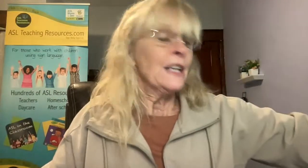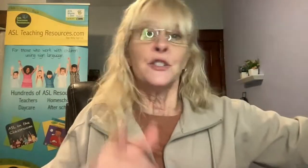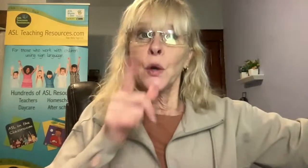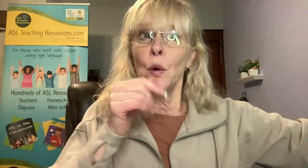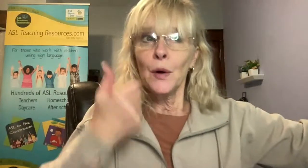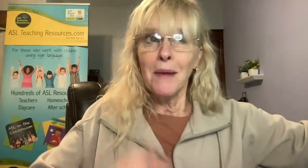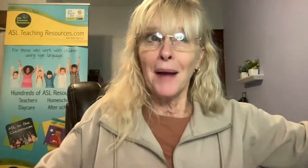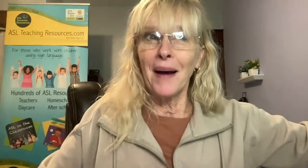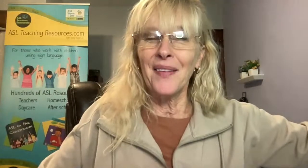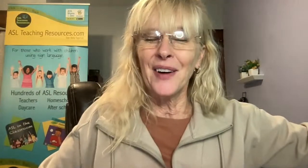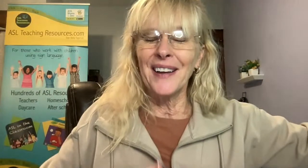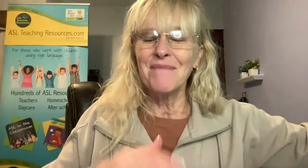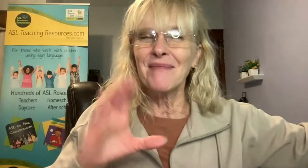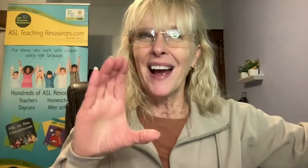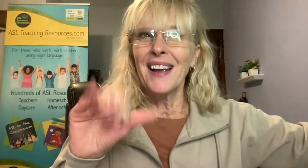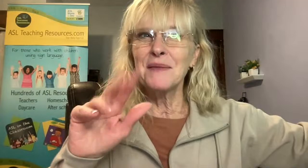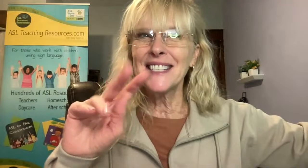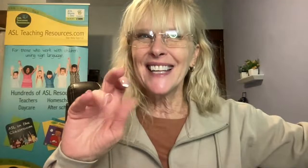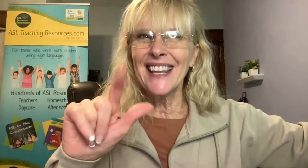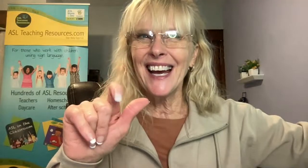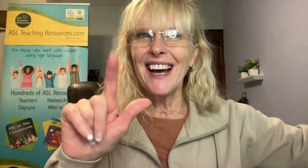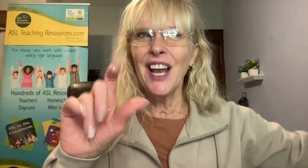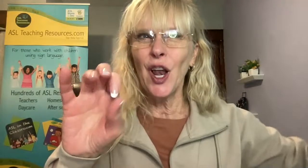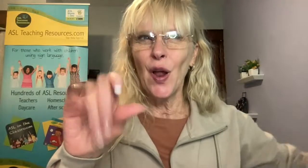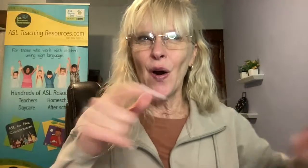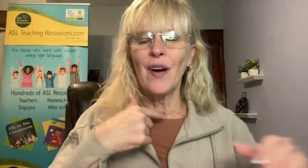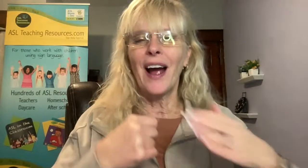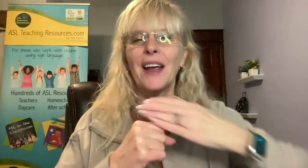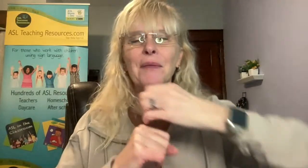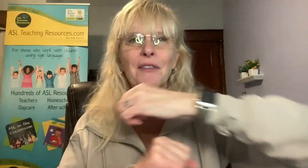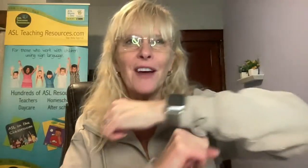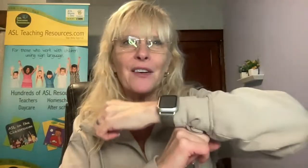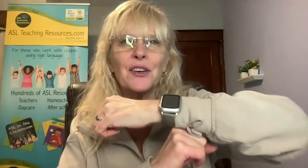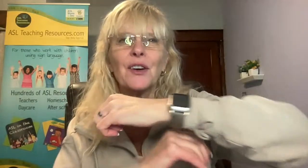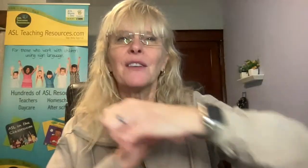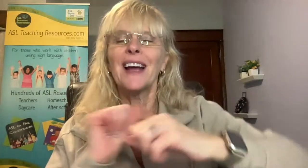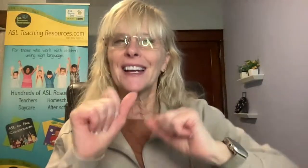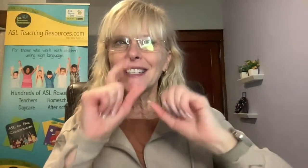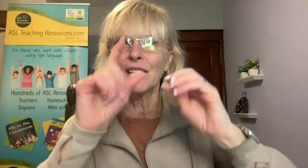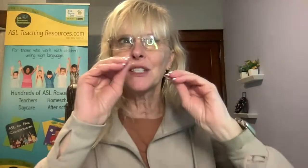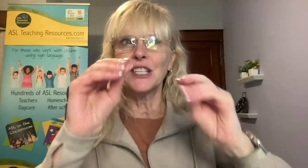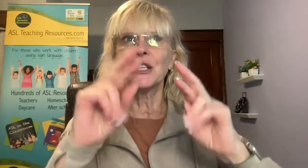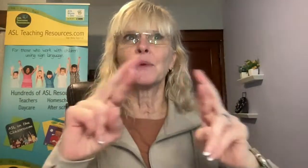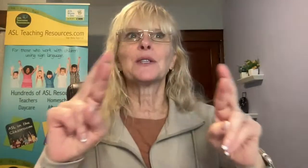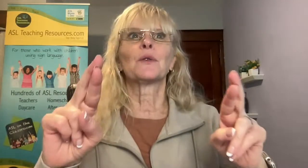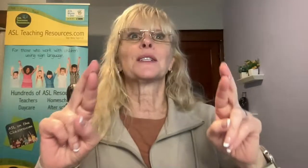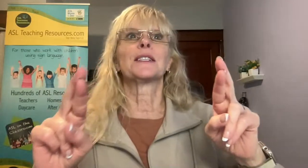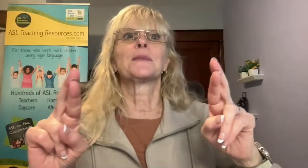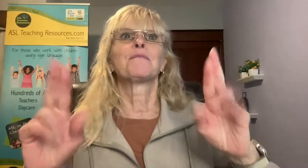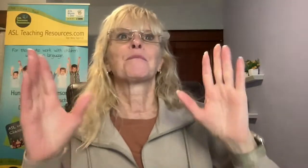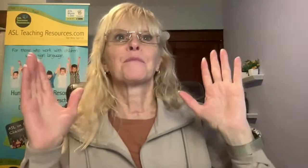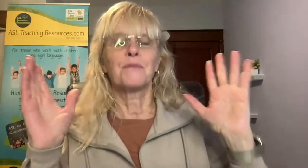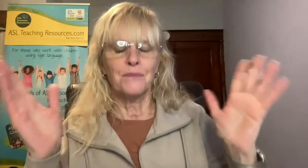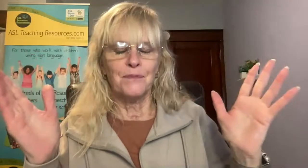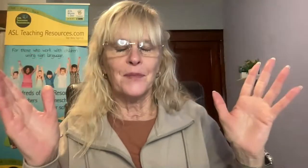So who am I, by the way? I am Cynthia Long. I am the founder of ASL Teaching Resources.